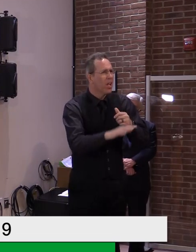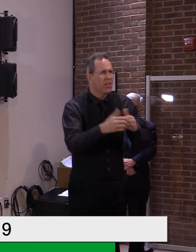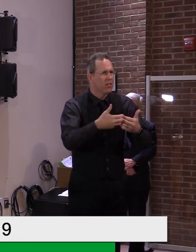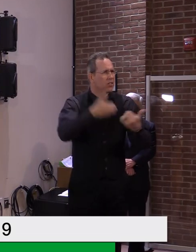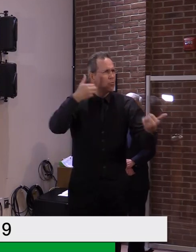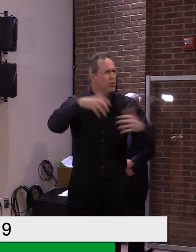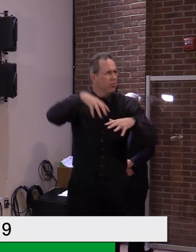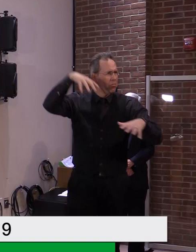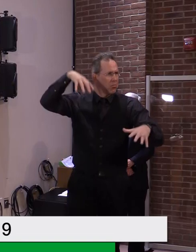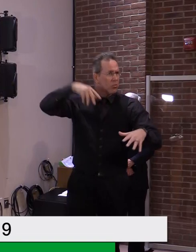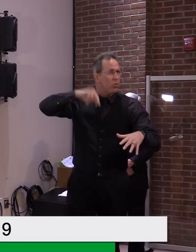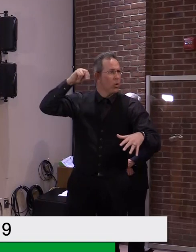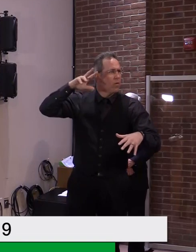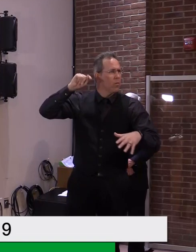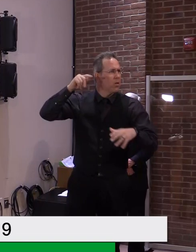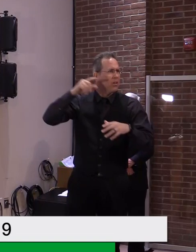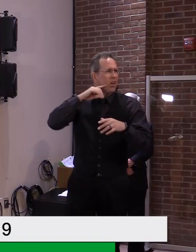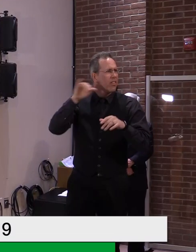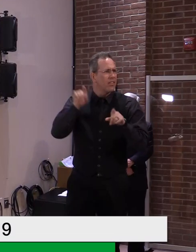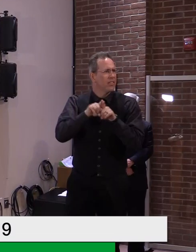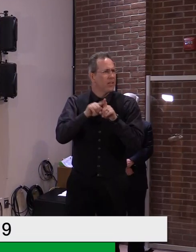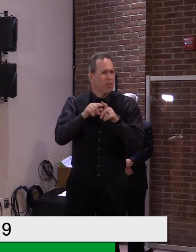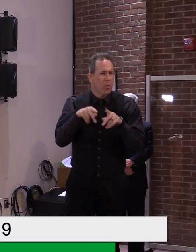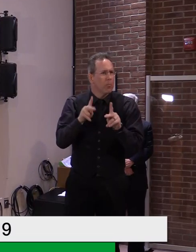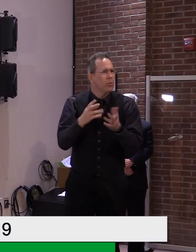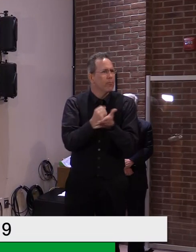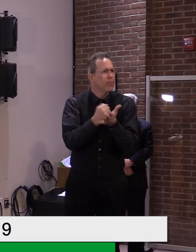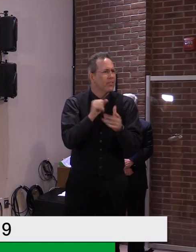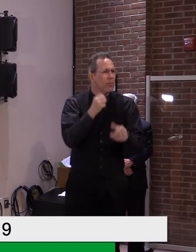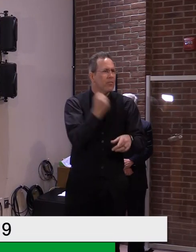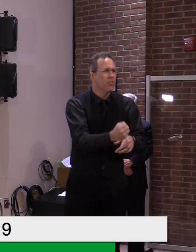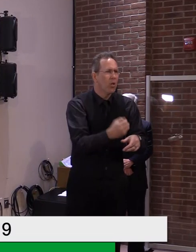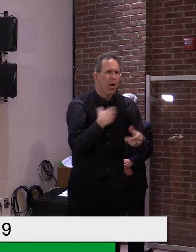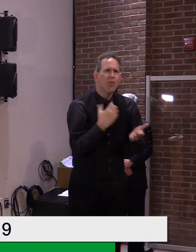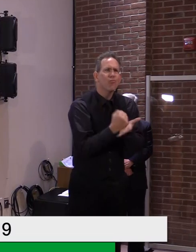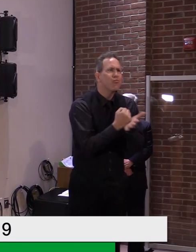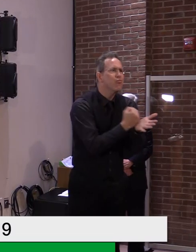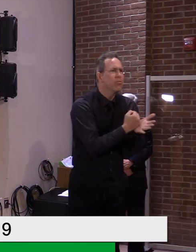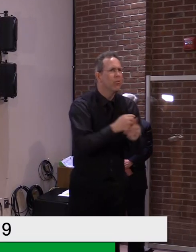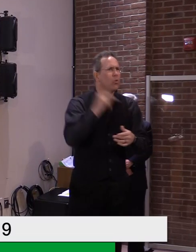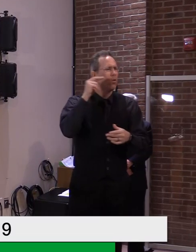state didn't have that same treatment.